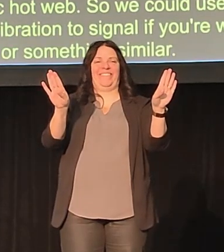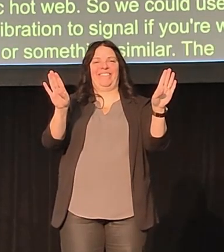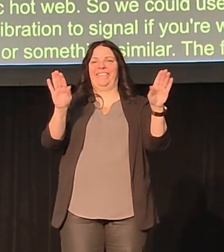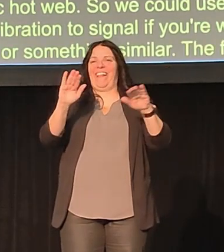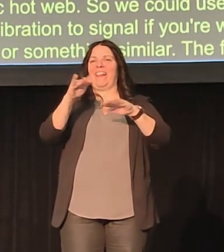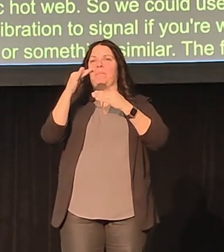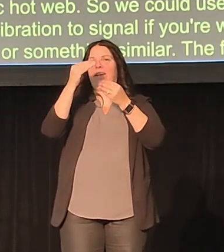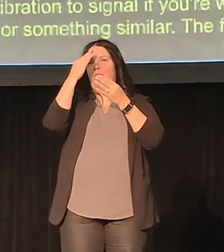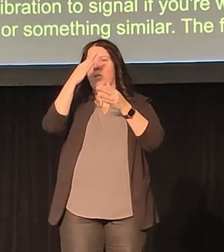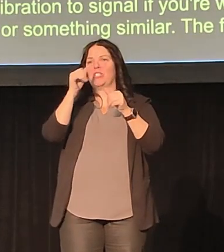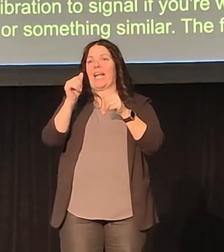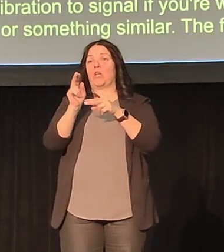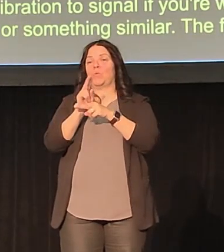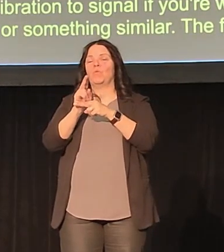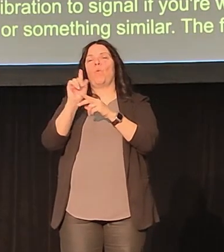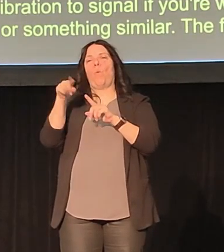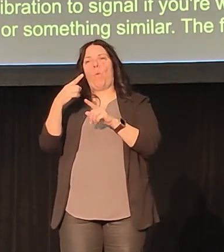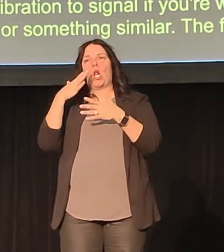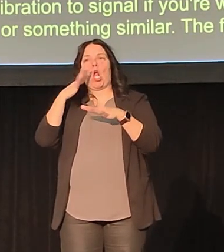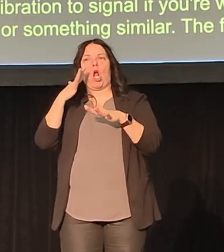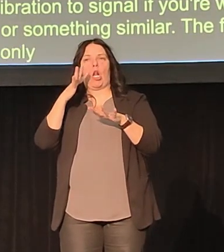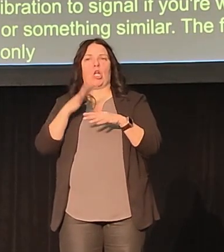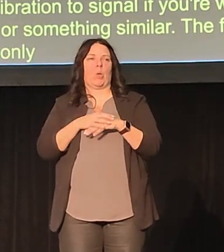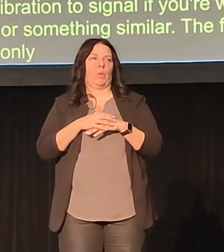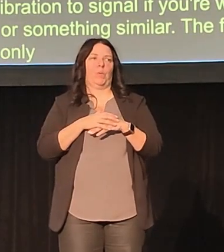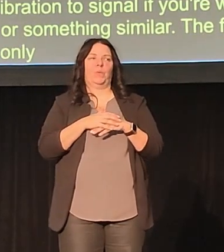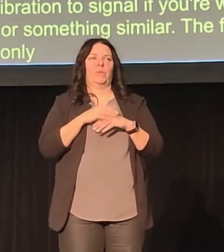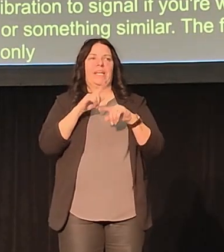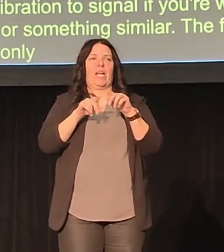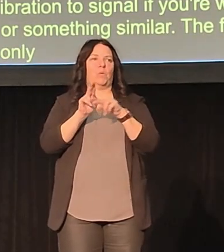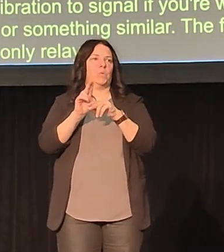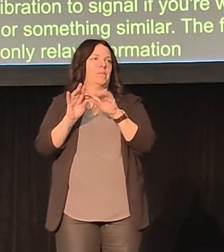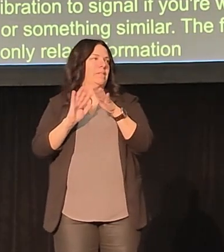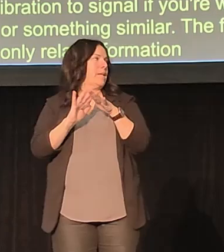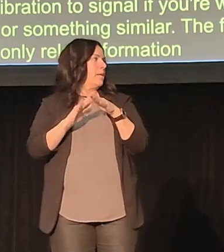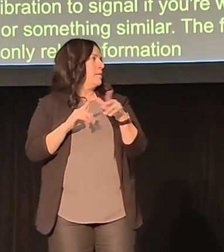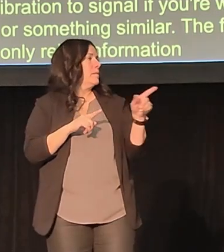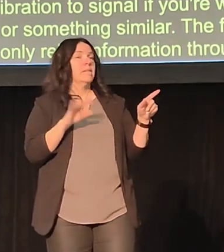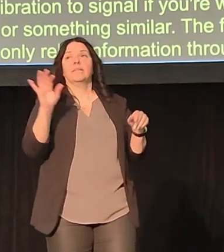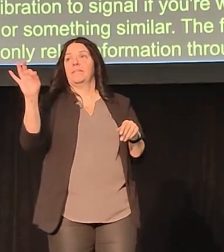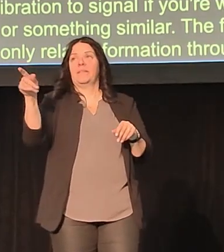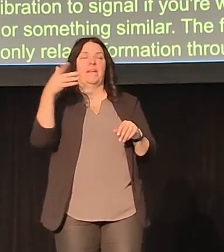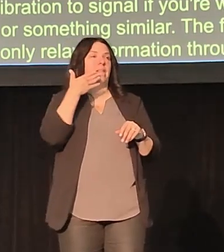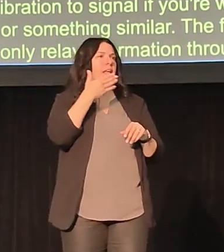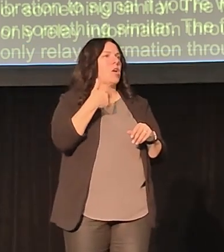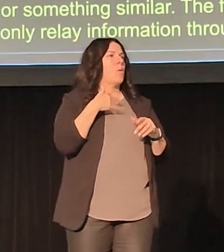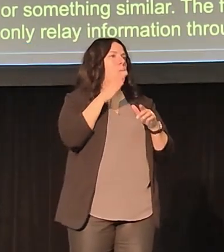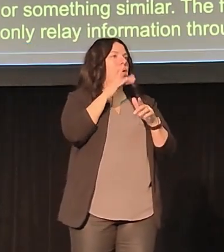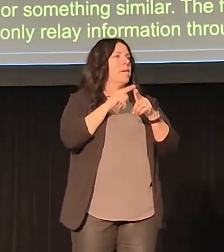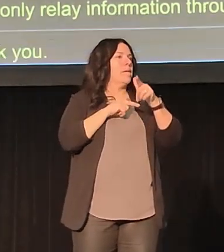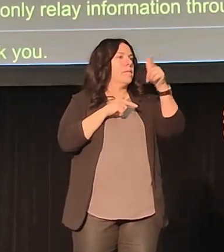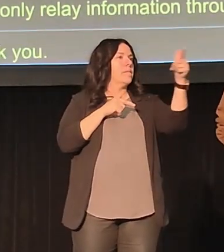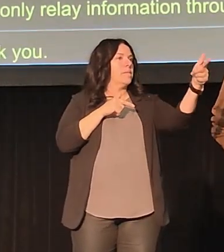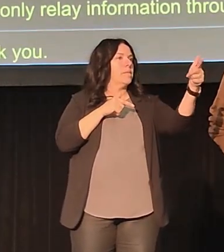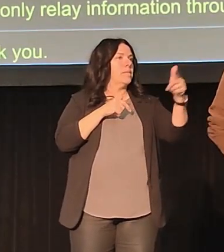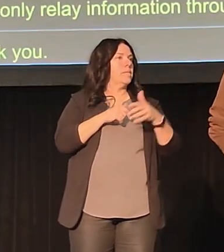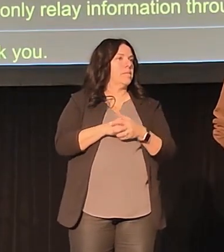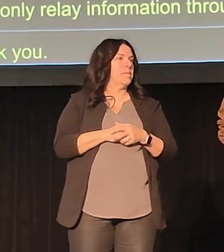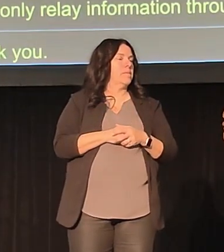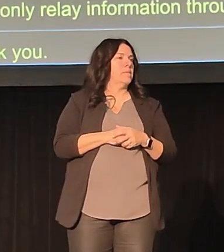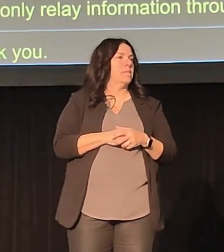relay information through audio. So, thank you. Thank you. Fantastic. Let's go on this side of the room, that side.